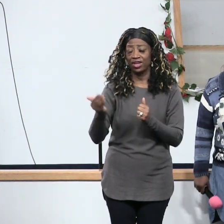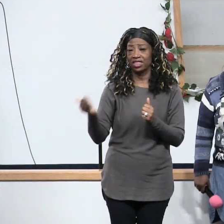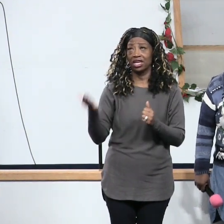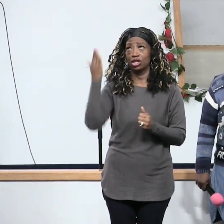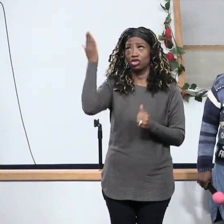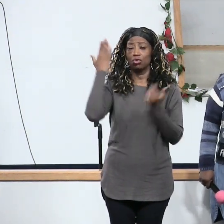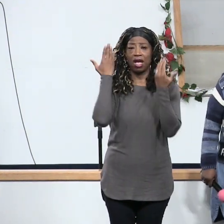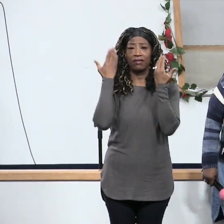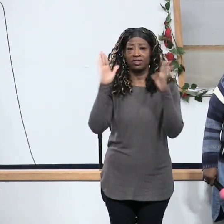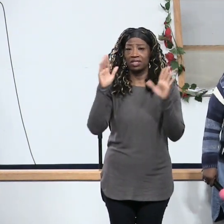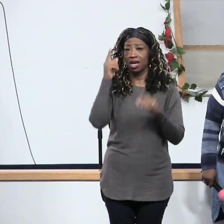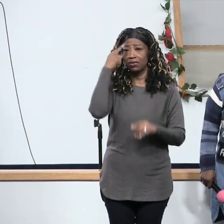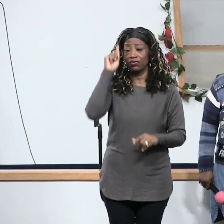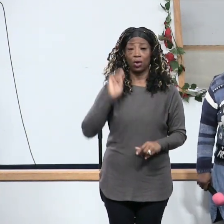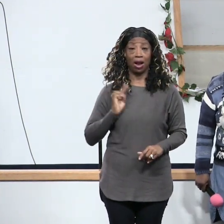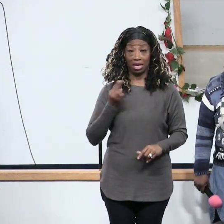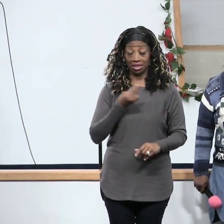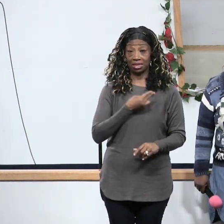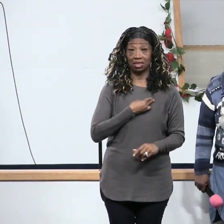done for us.